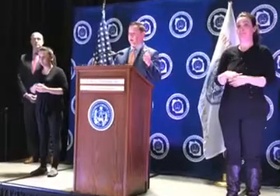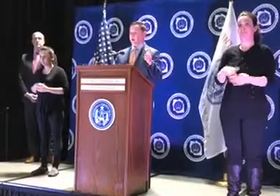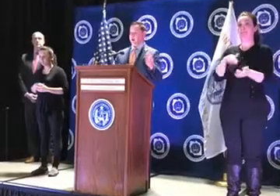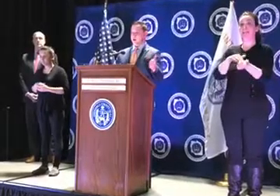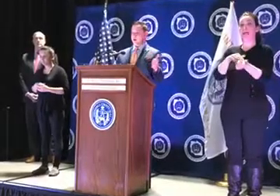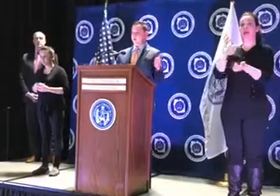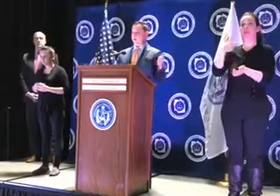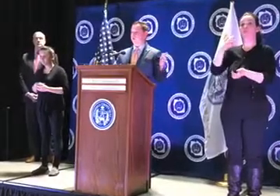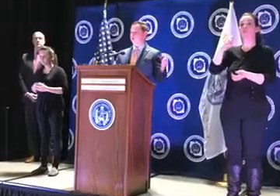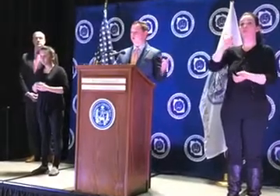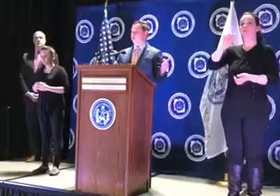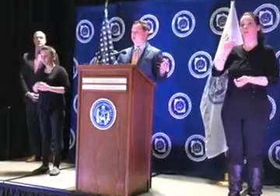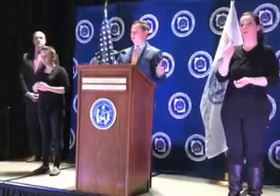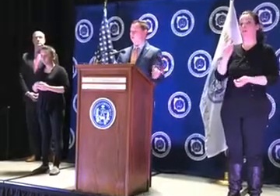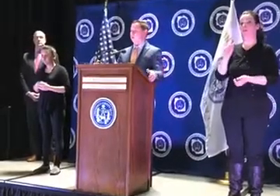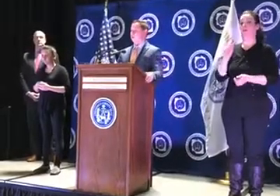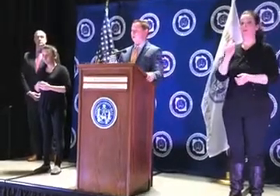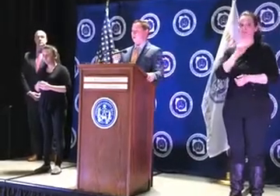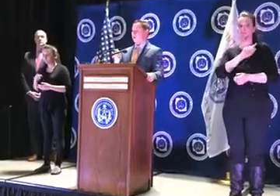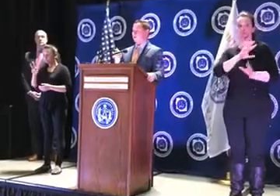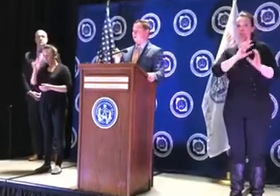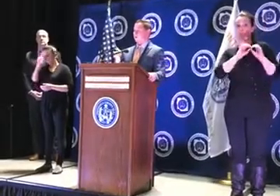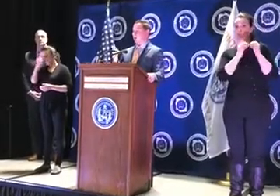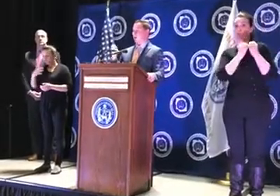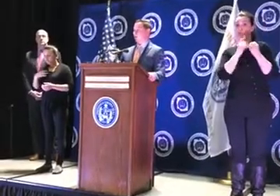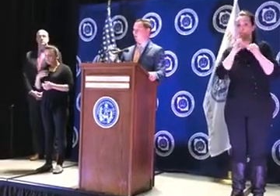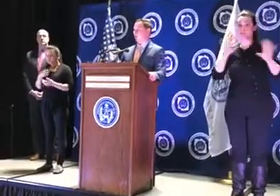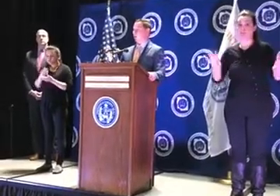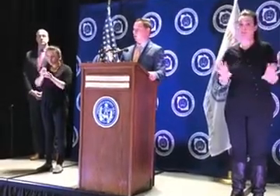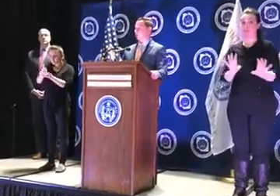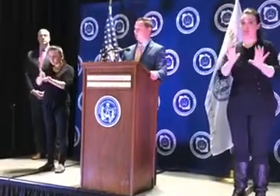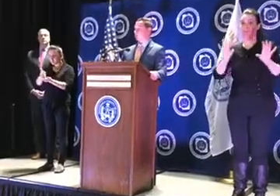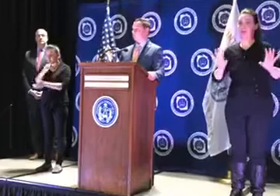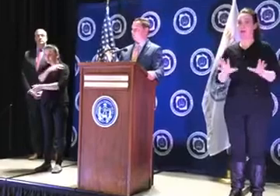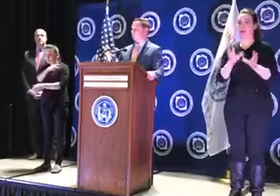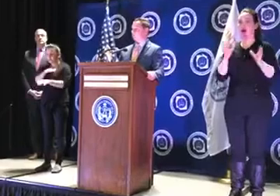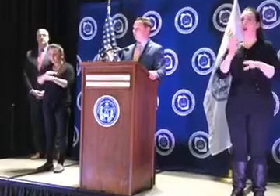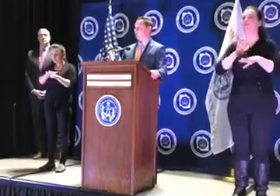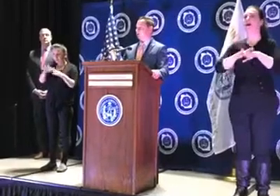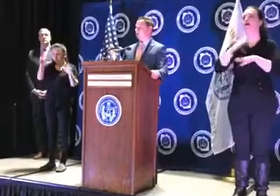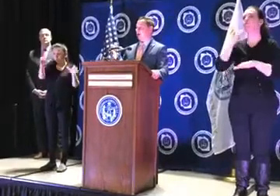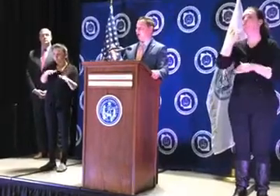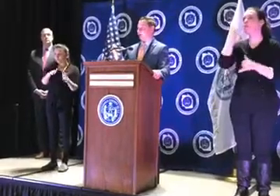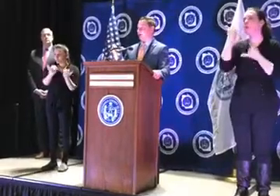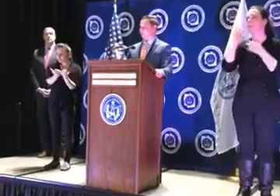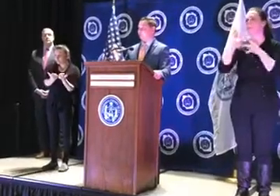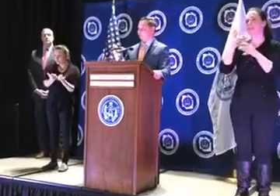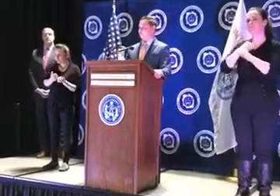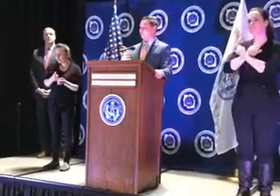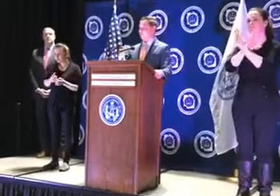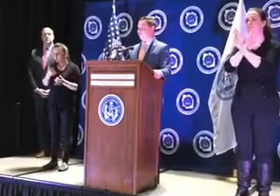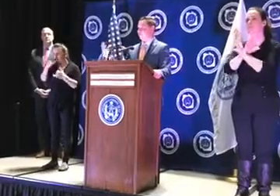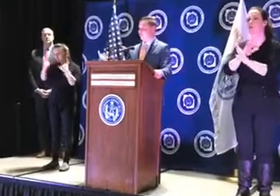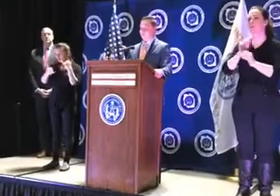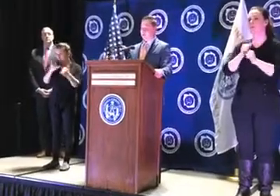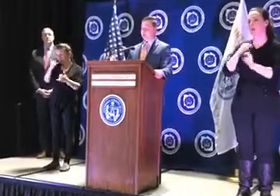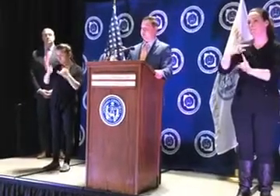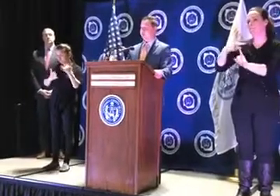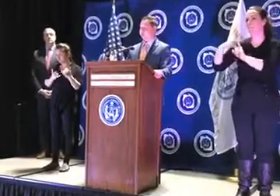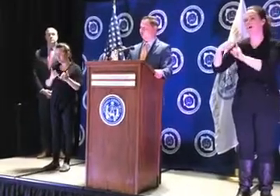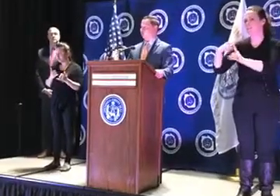Dr. Kwok are doing a lot of on-call calls with our positive cases. If